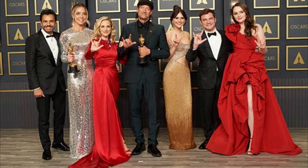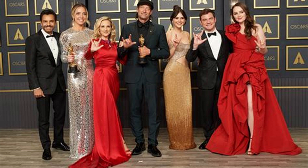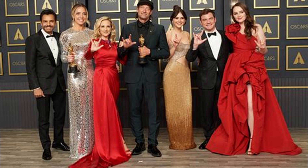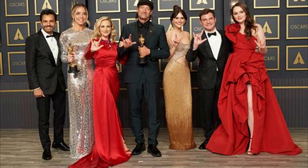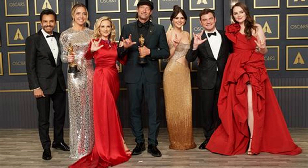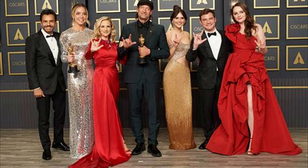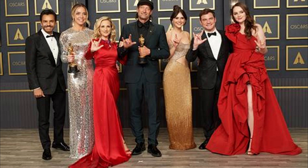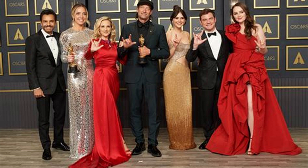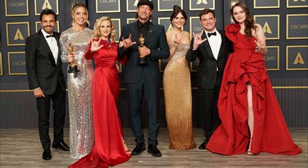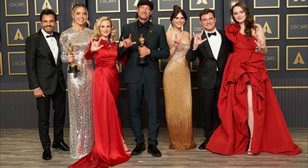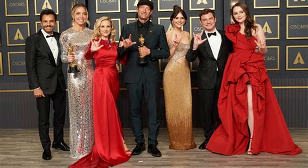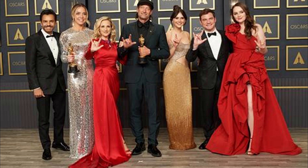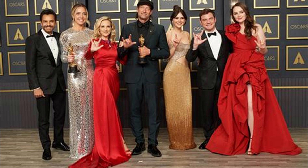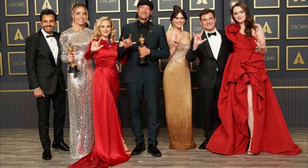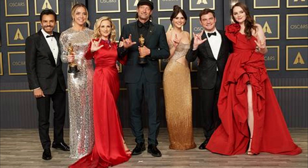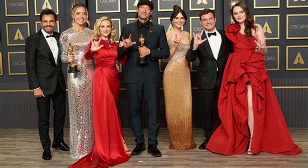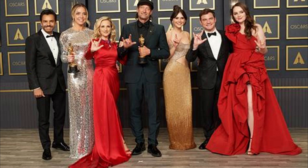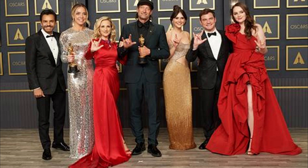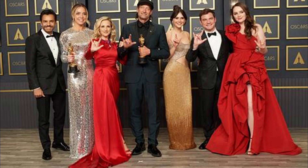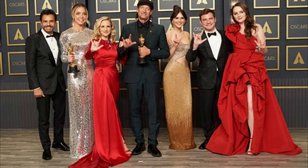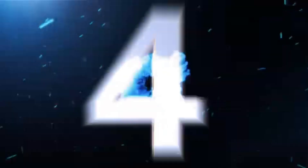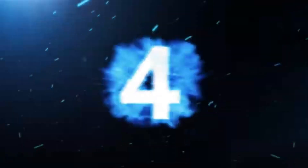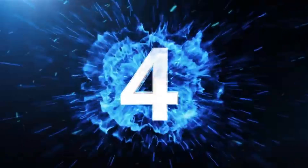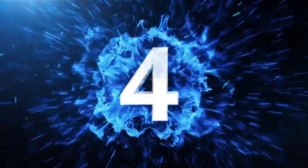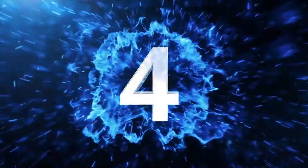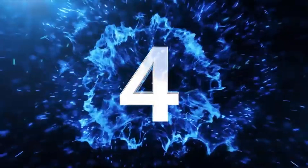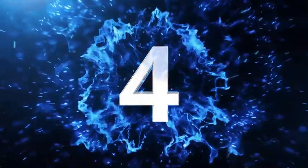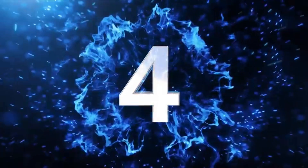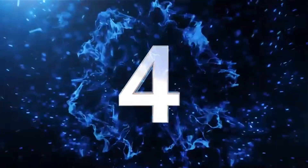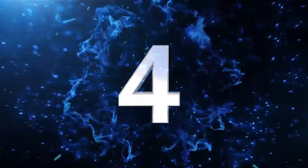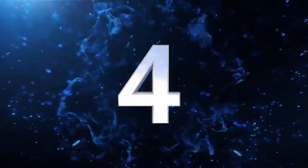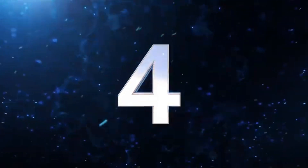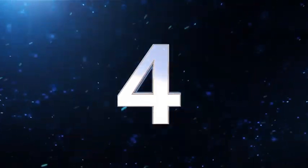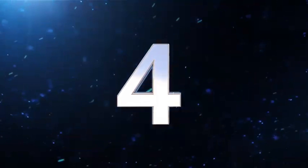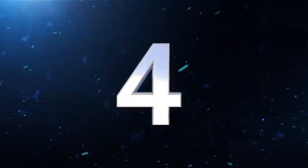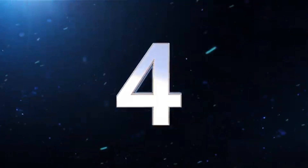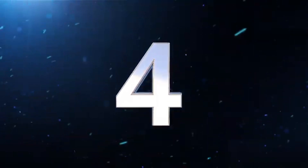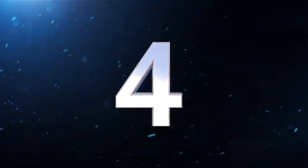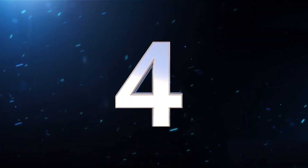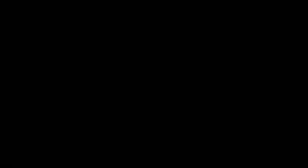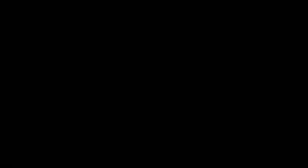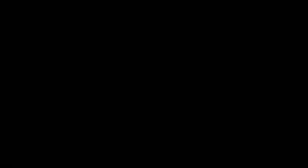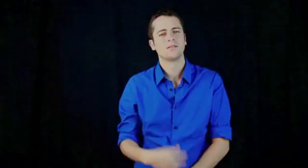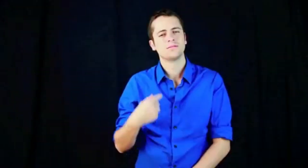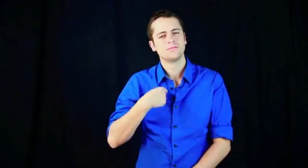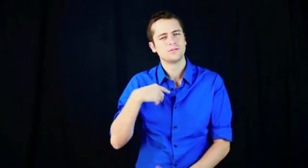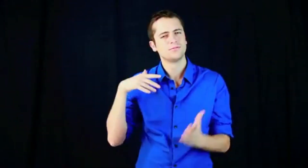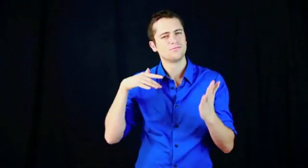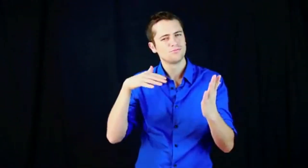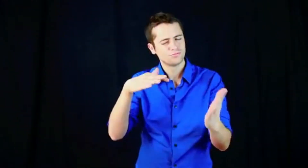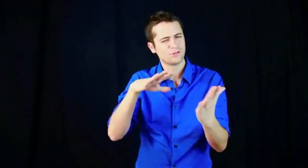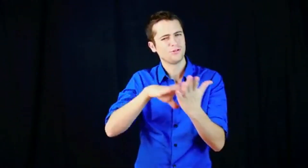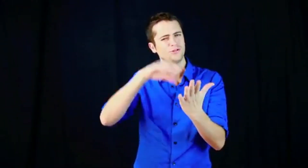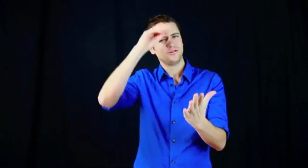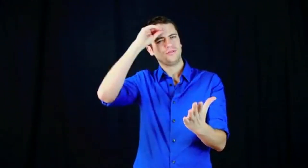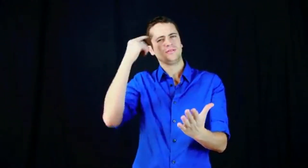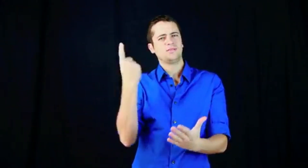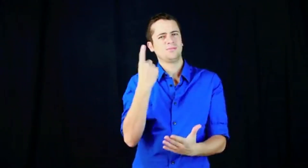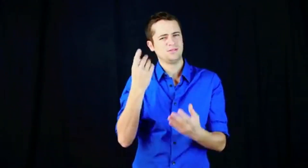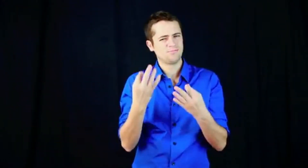sign of something great. Weird thing number 4. The grammar and facial expressions in ASL